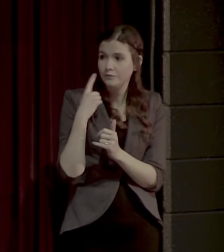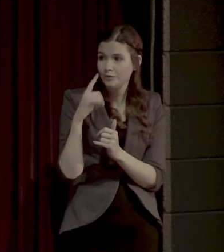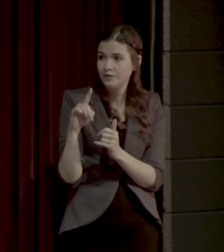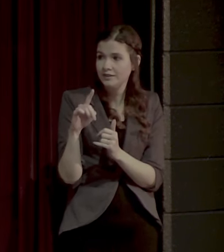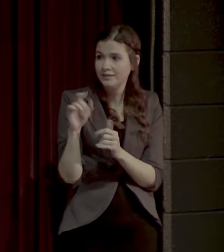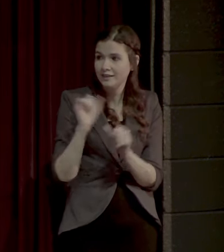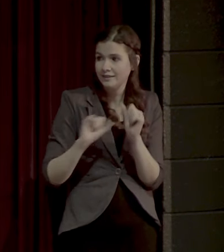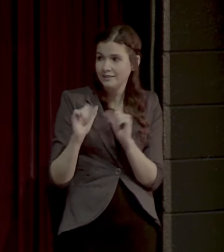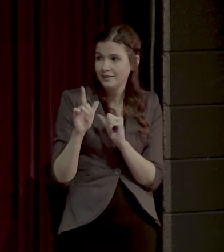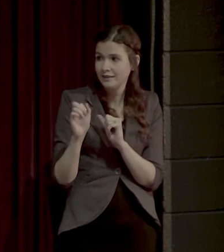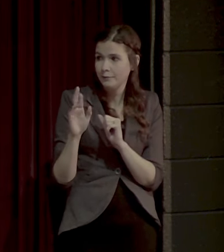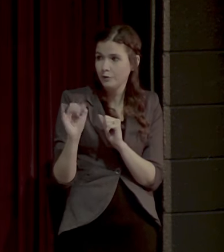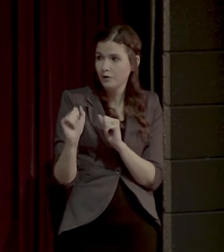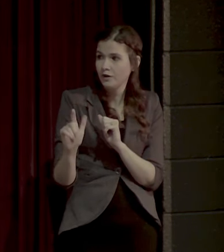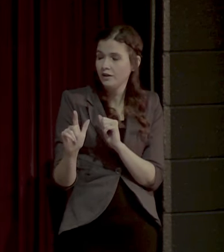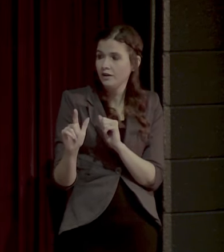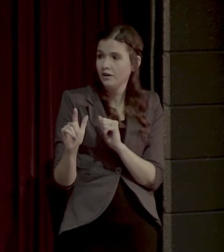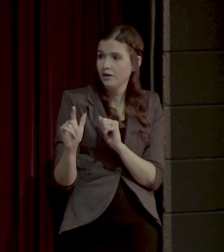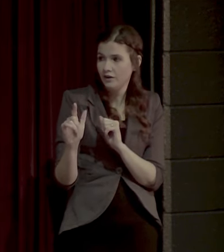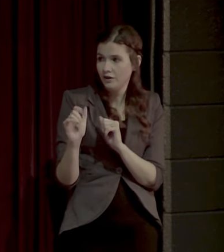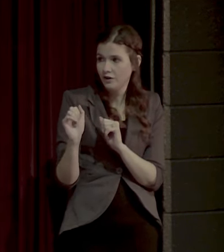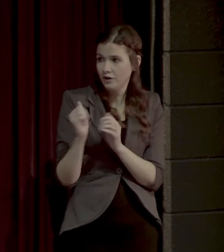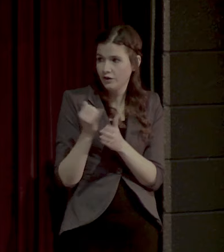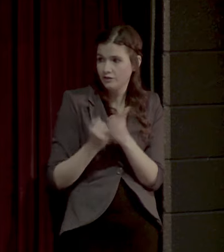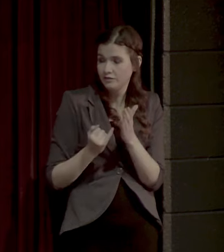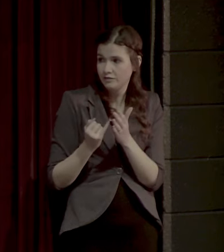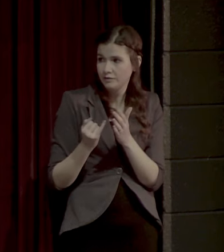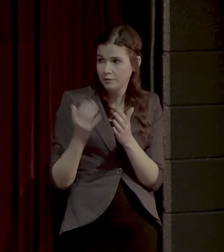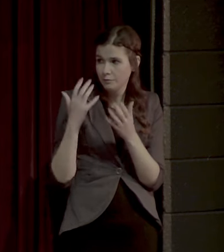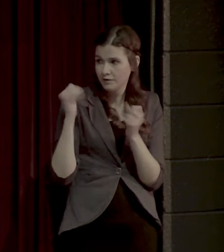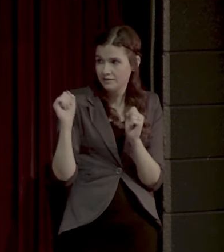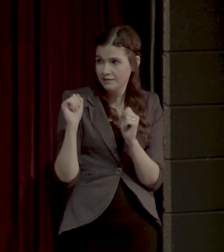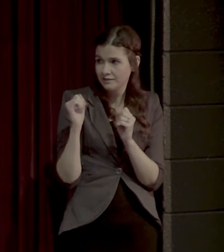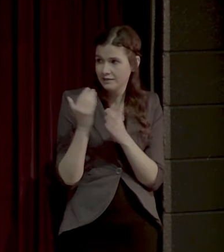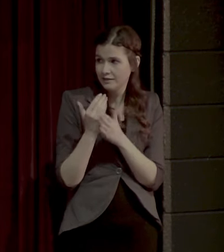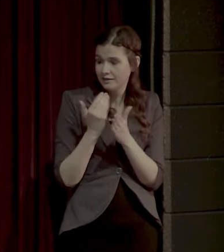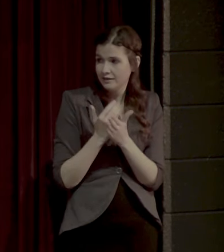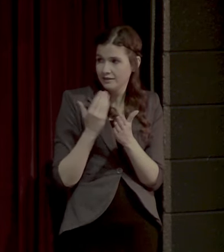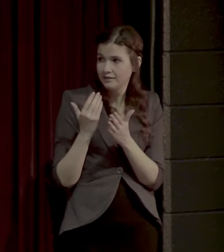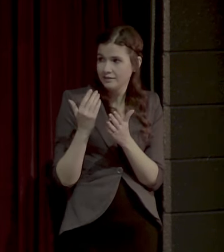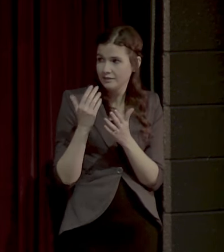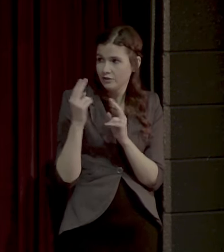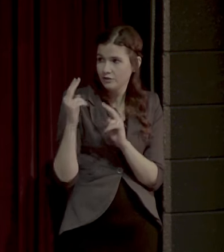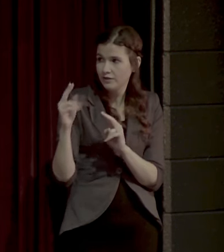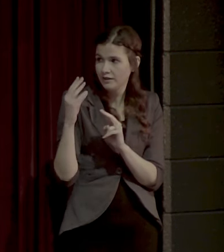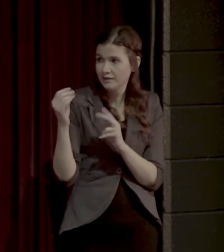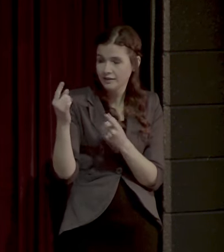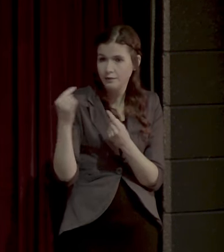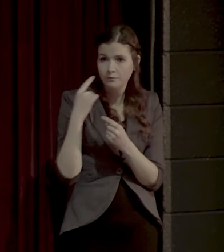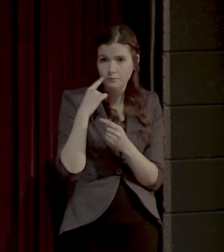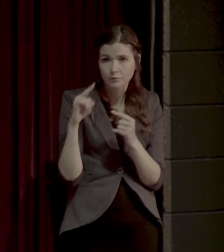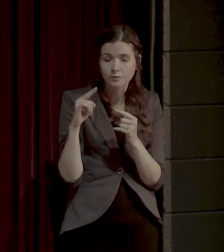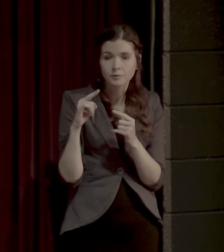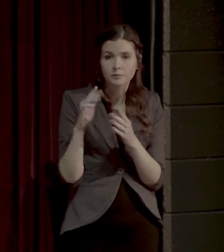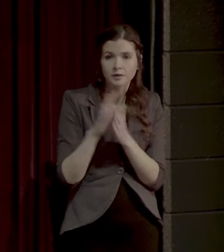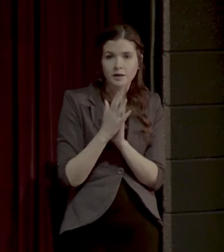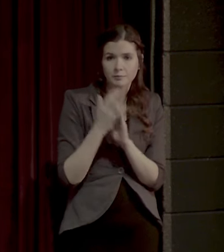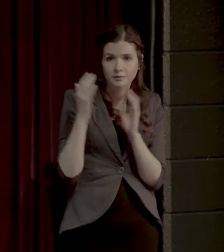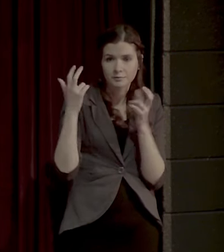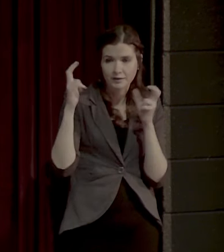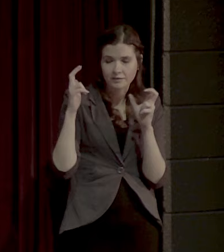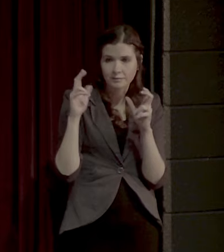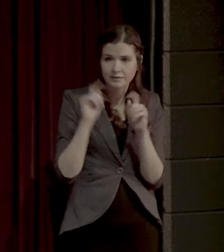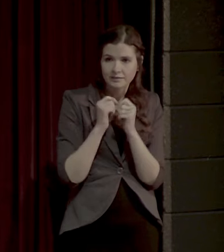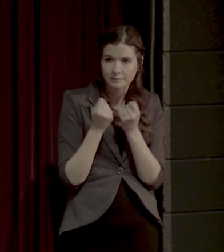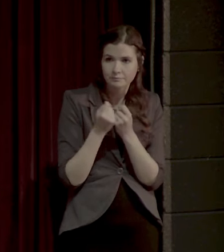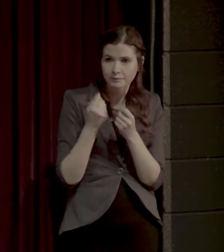Arts. He is a President's List honoree and came to Lake Region State College as a member of the Royals basketball team. He was employed at the college